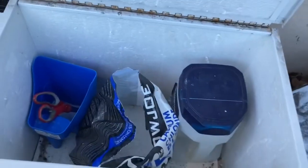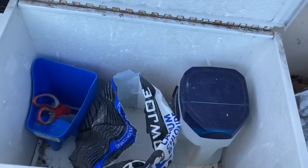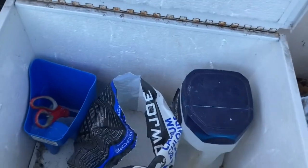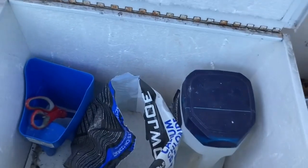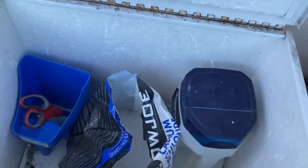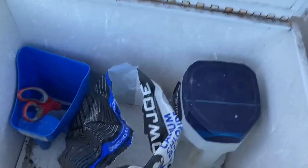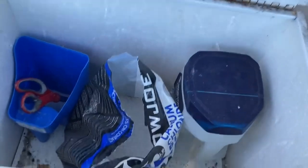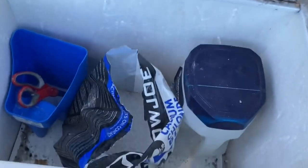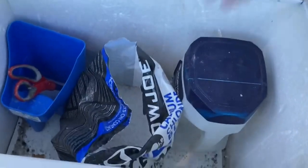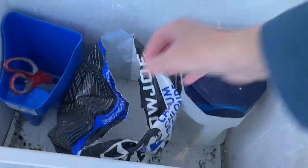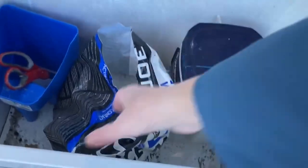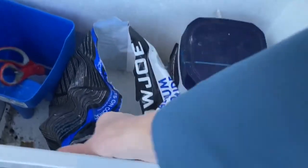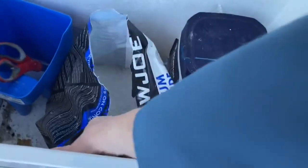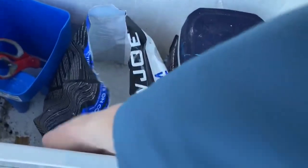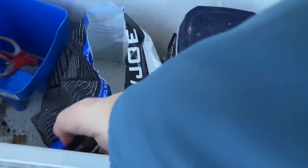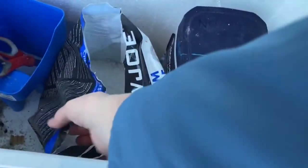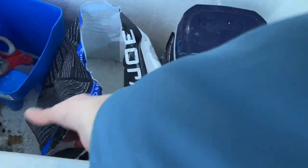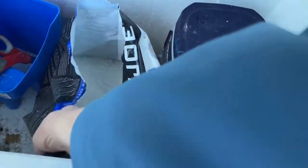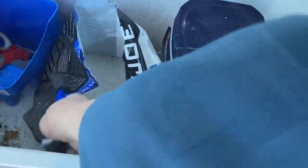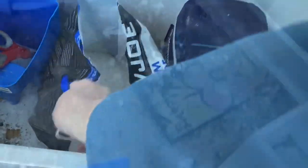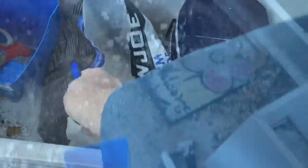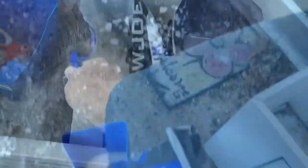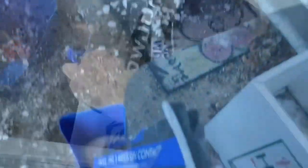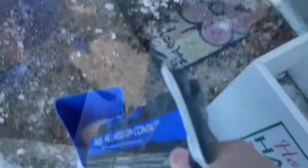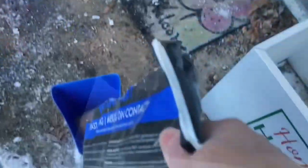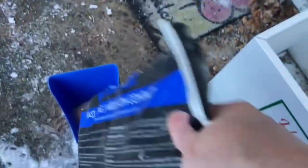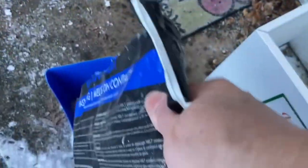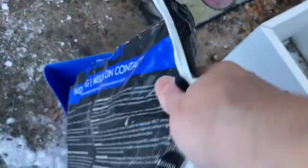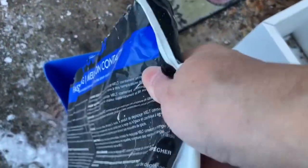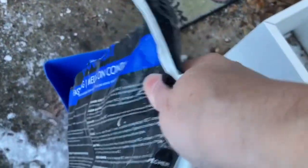salt, and then put out the seeds.